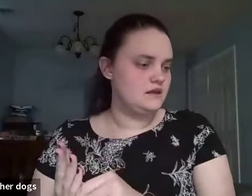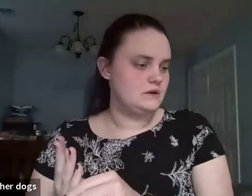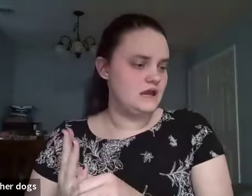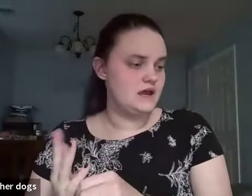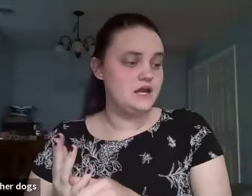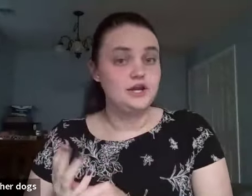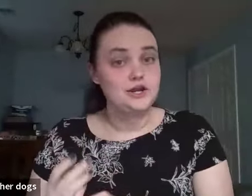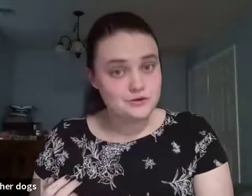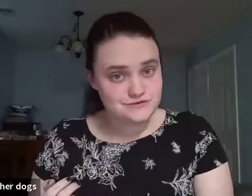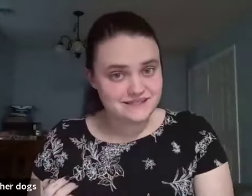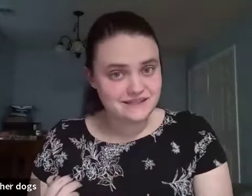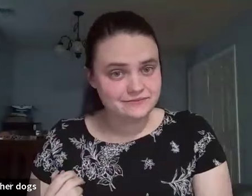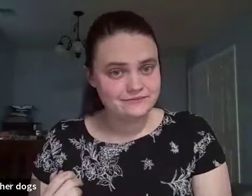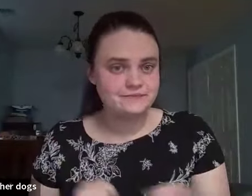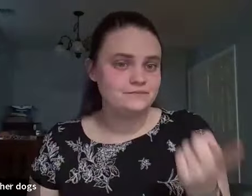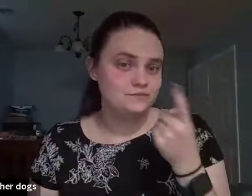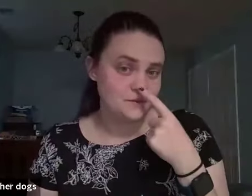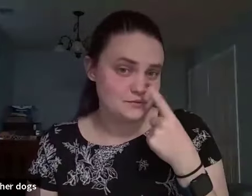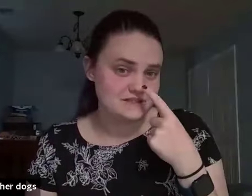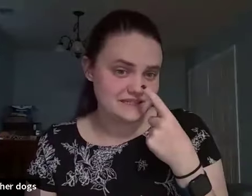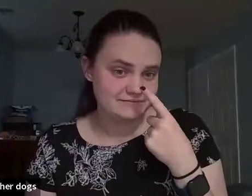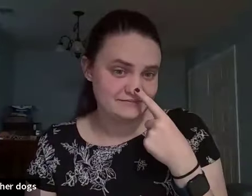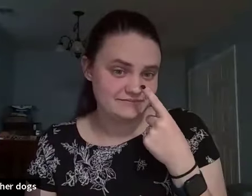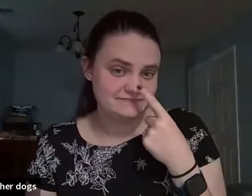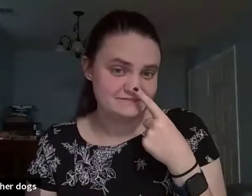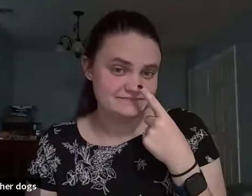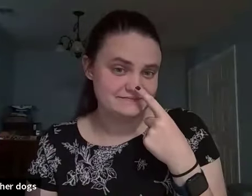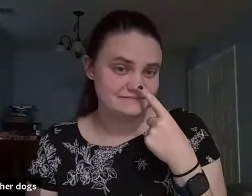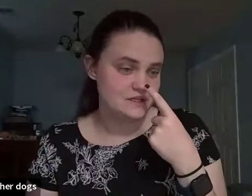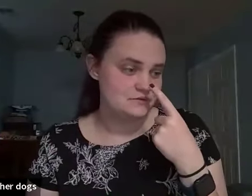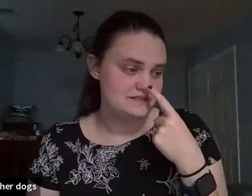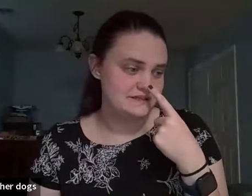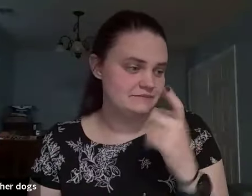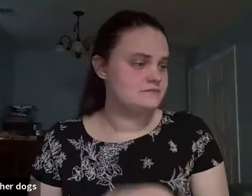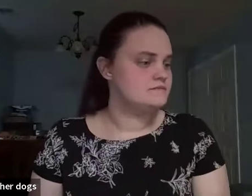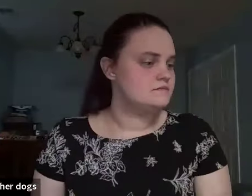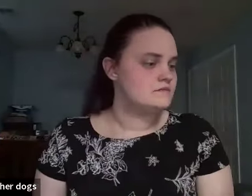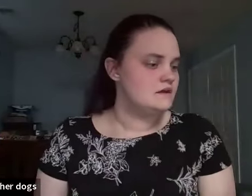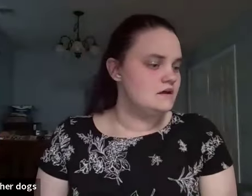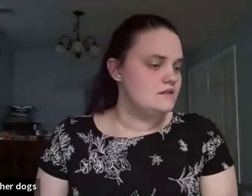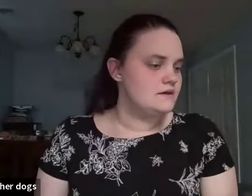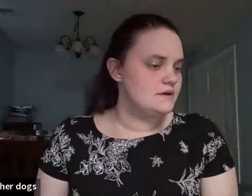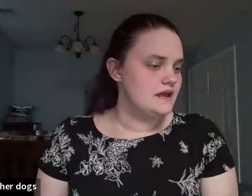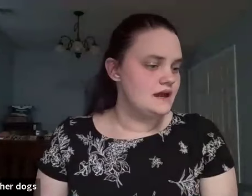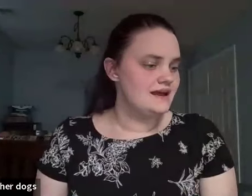Then we had nosy. Nosy. Nosy. Then we